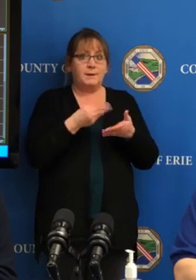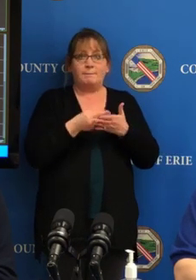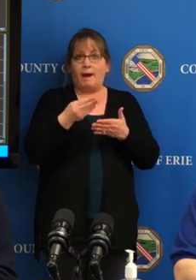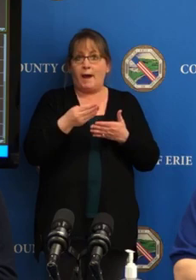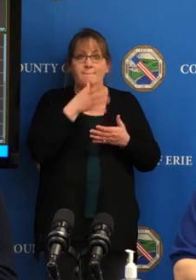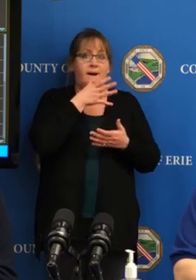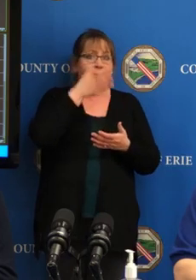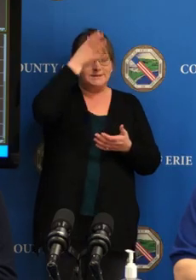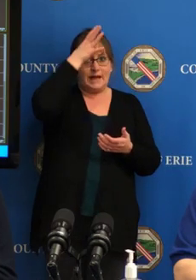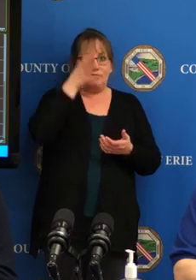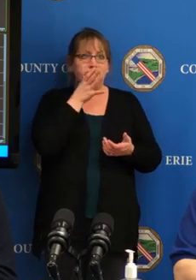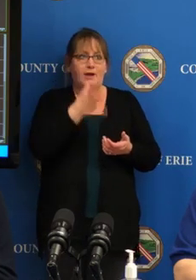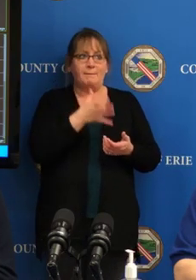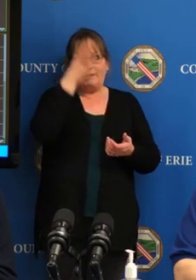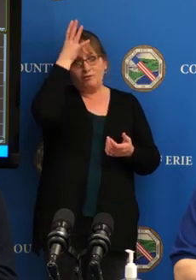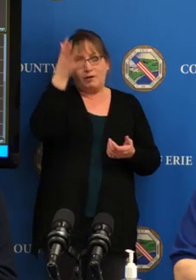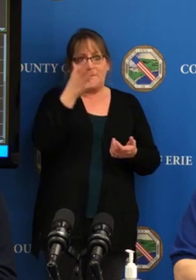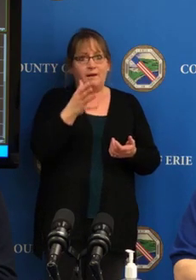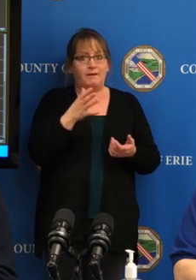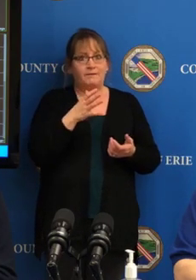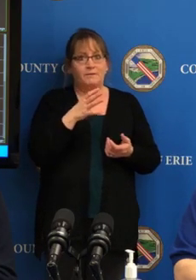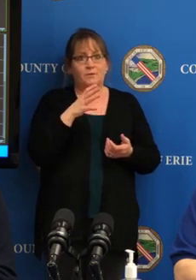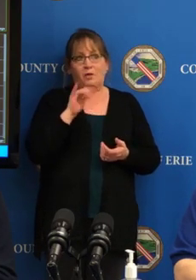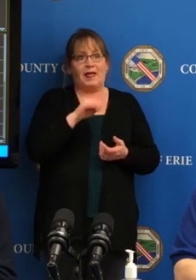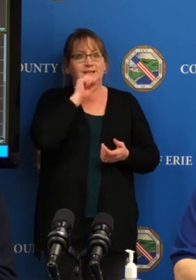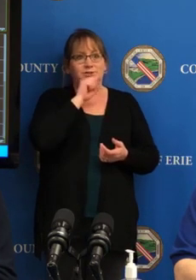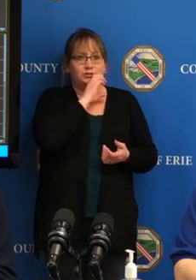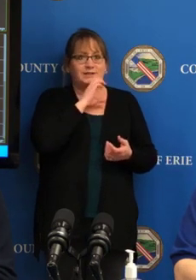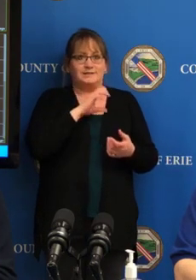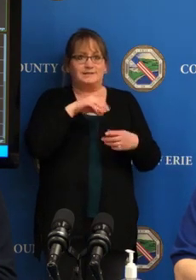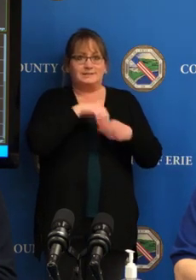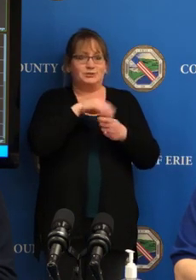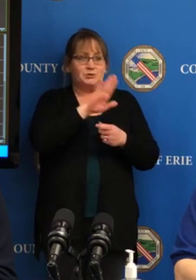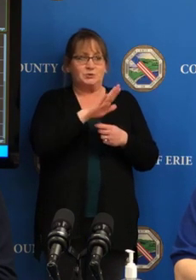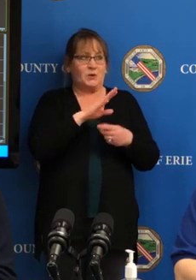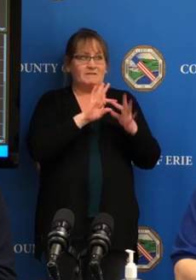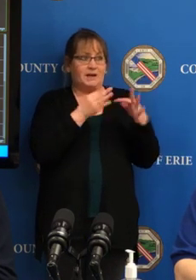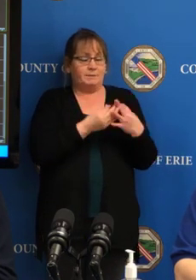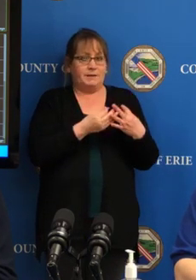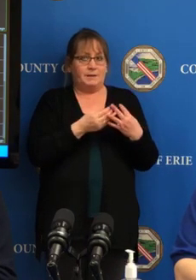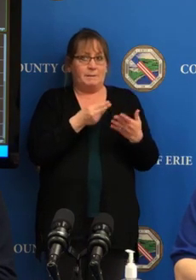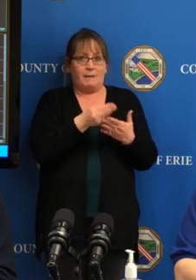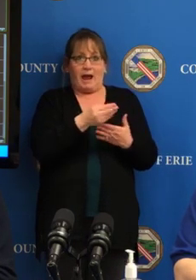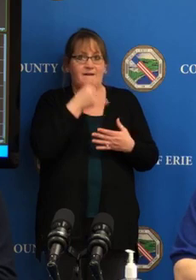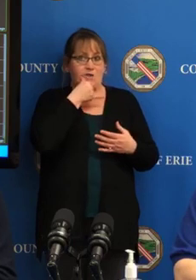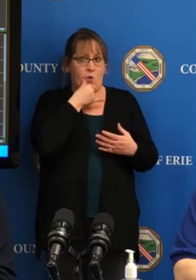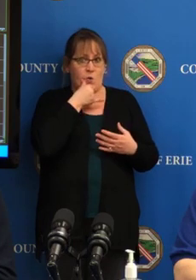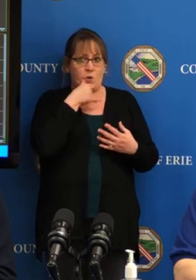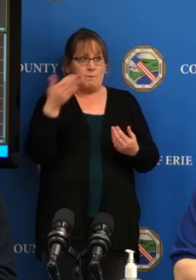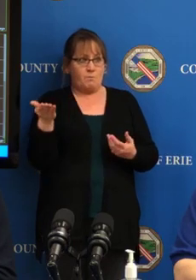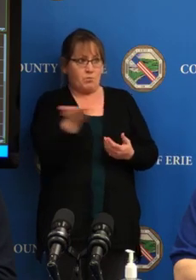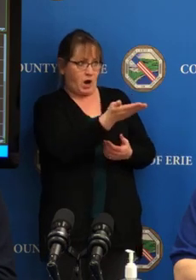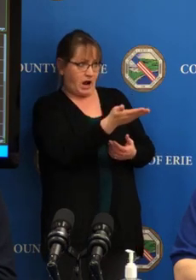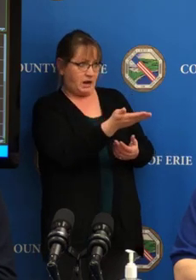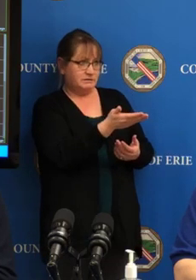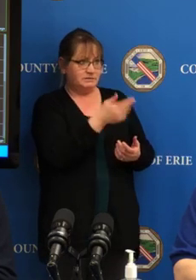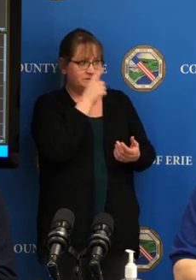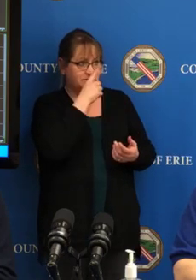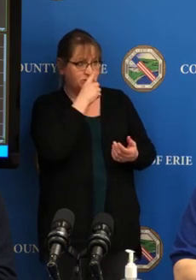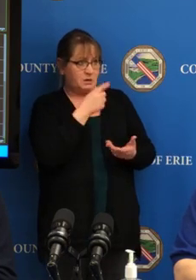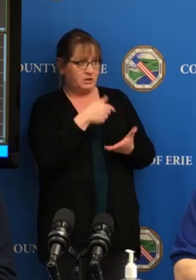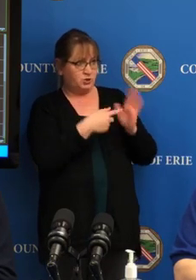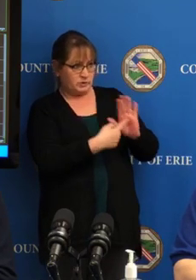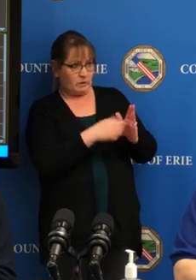grandpa, or that elderly person in your family a phone, and take them the phone and ask that a staff member there show